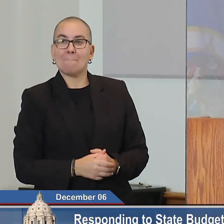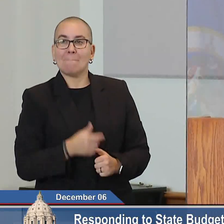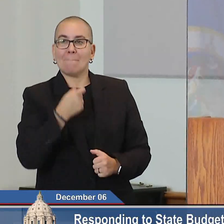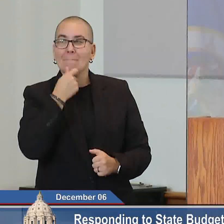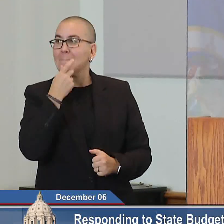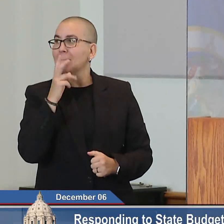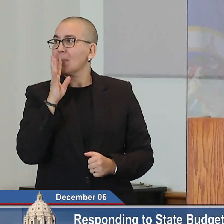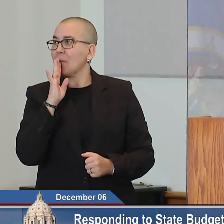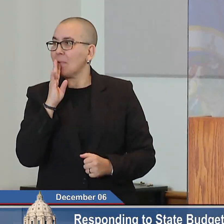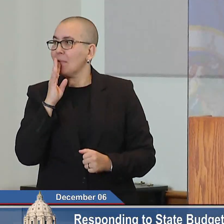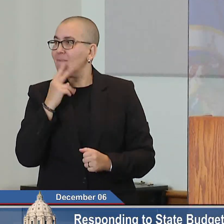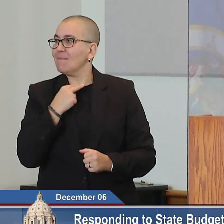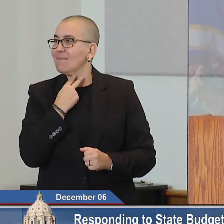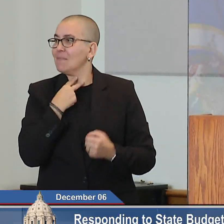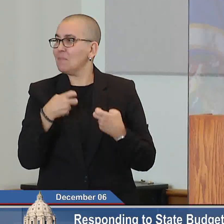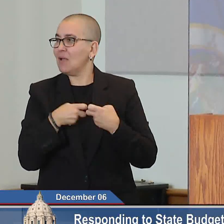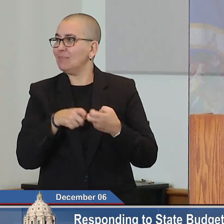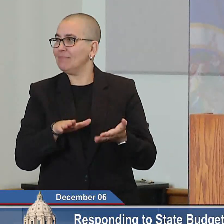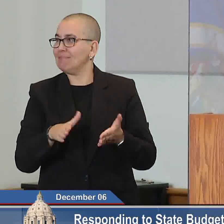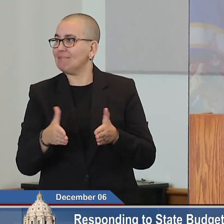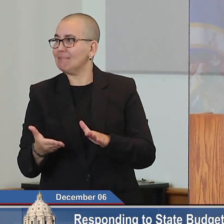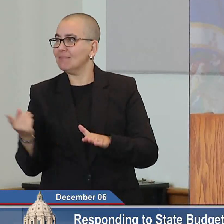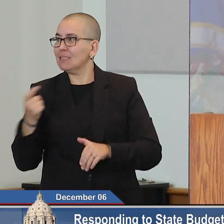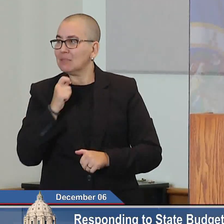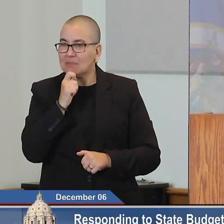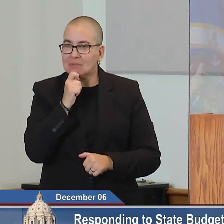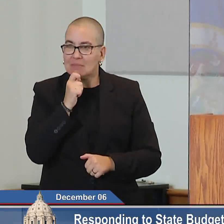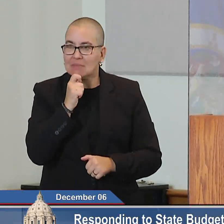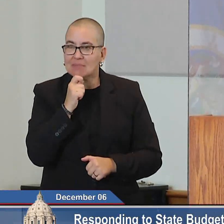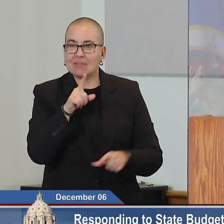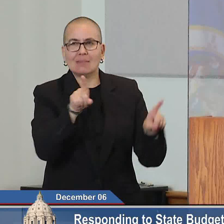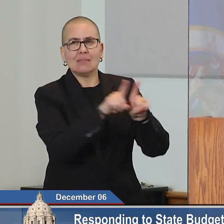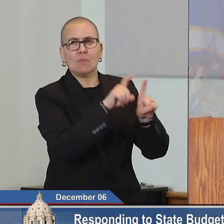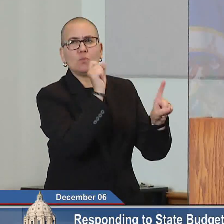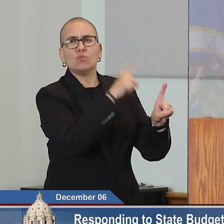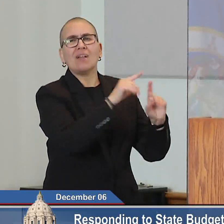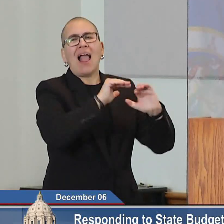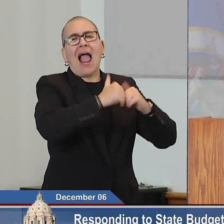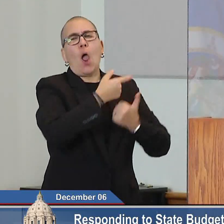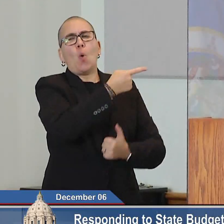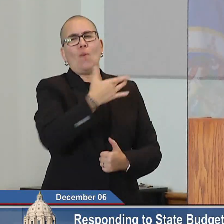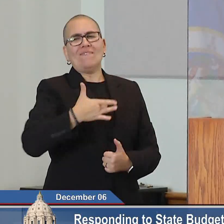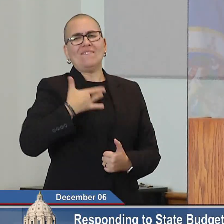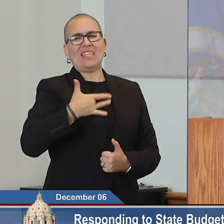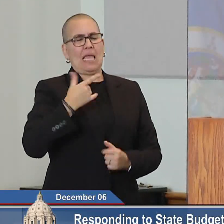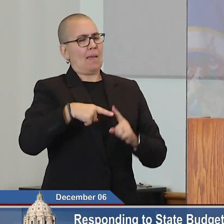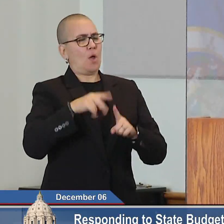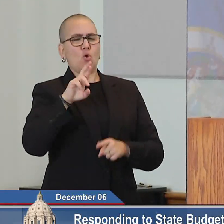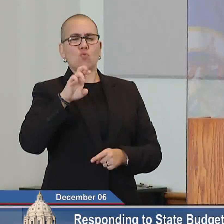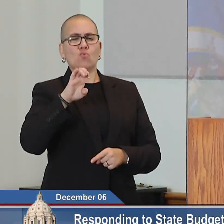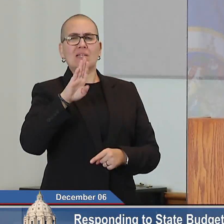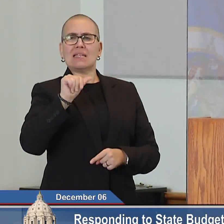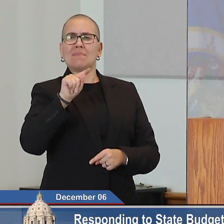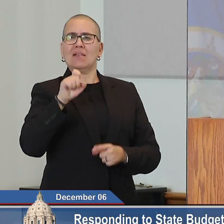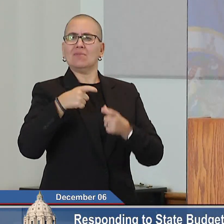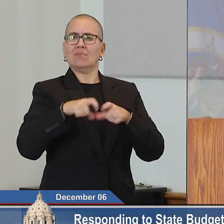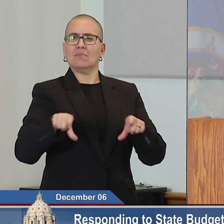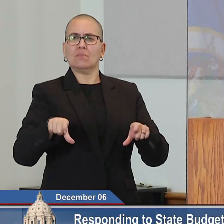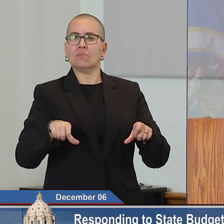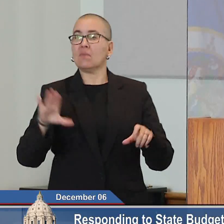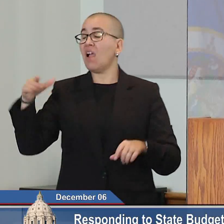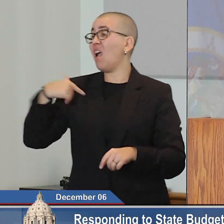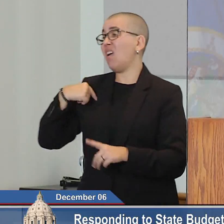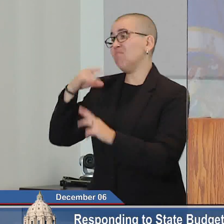Yeah, could you take the same question? Rebates, how do you feel about them? I also respect Governor Walz's